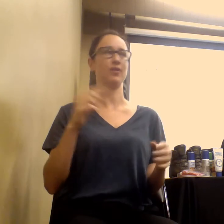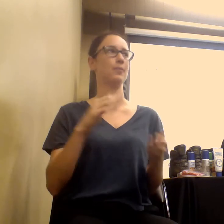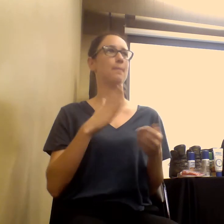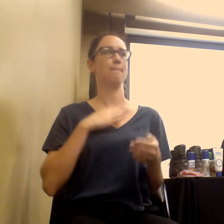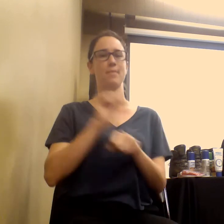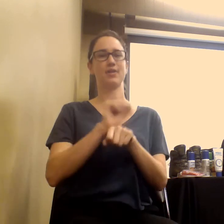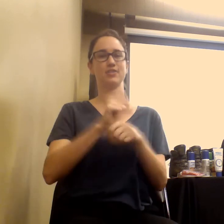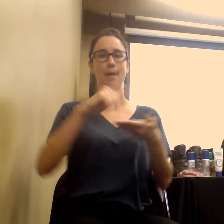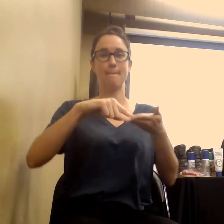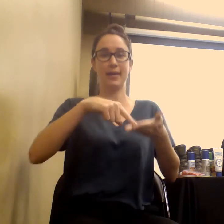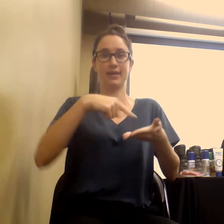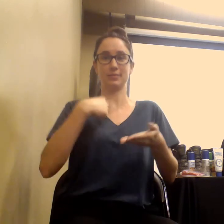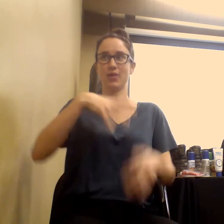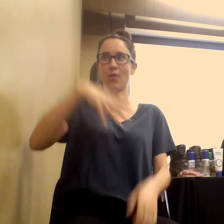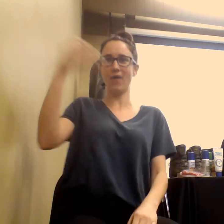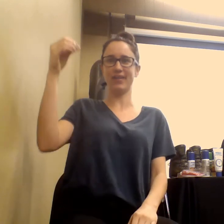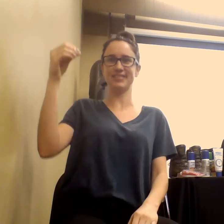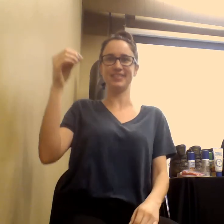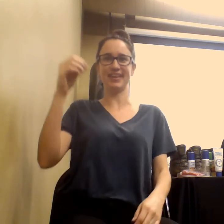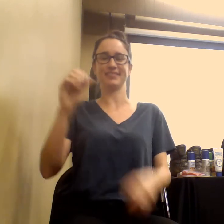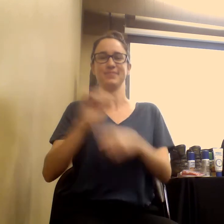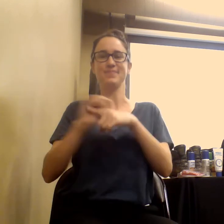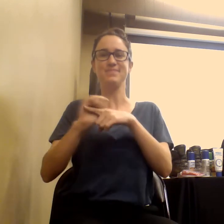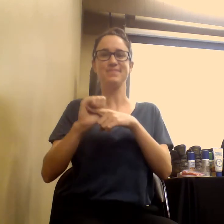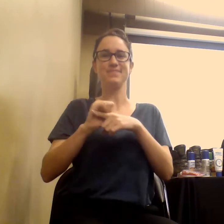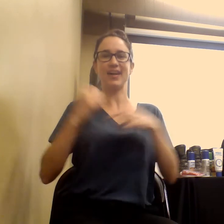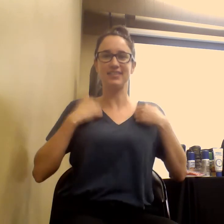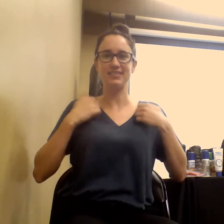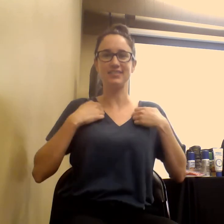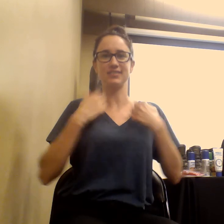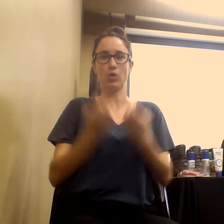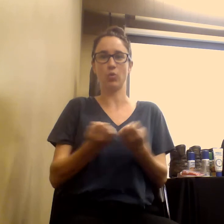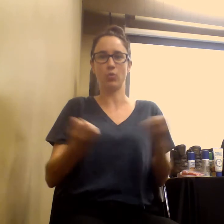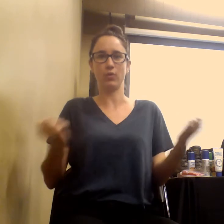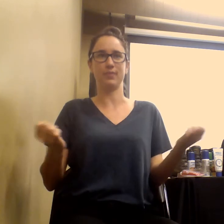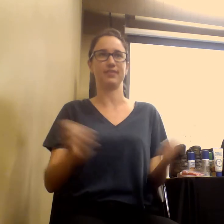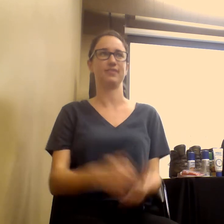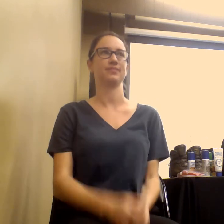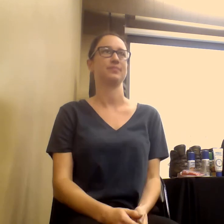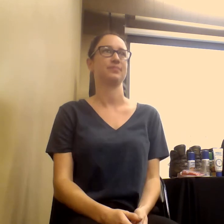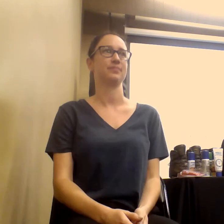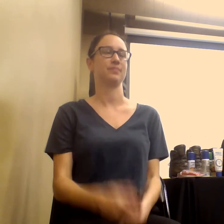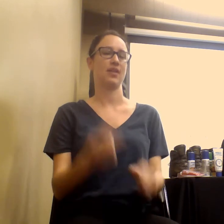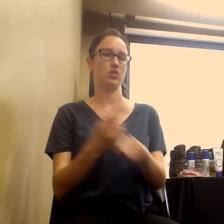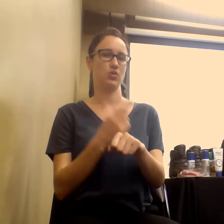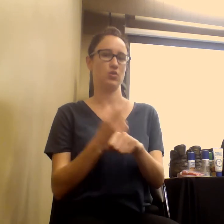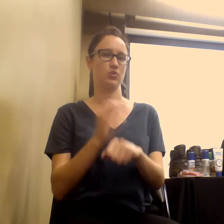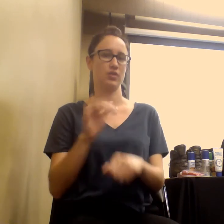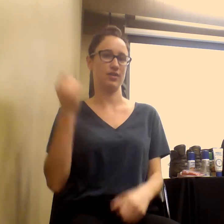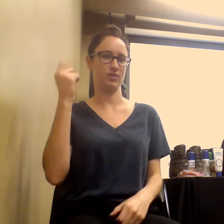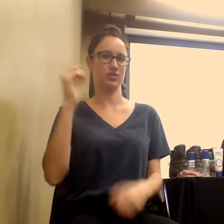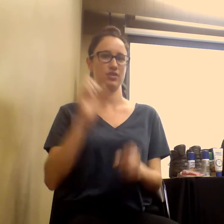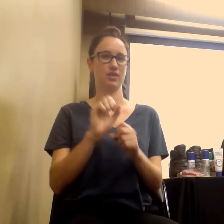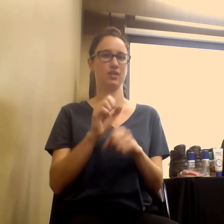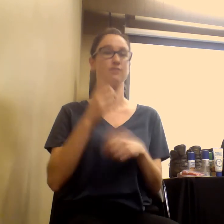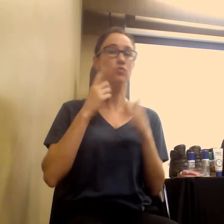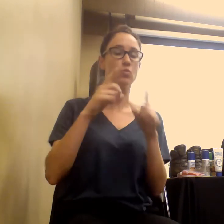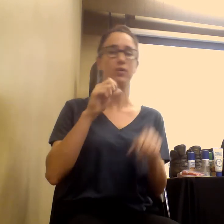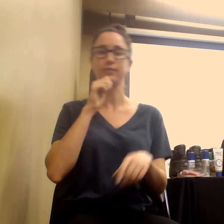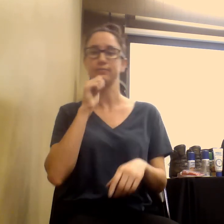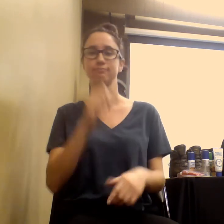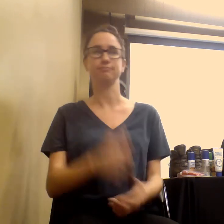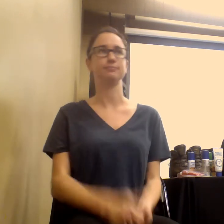Before I get started, every time, I'm recognizing a few faces. I know I've seen some of you here at some of our other classes, so you'll remember